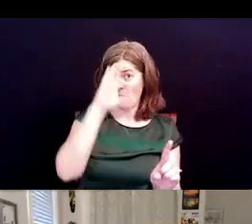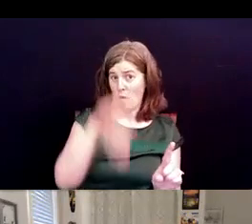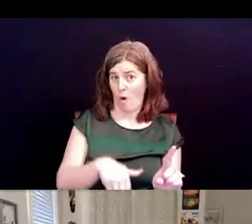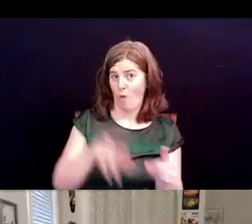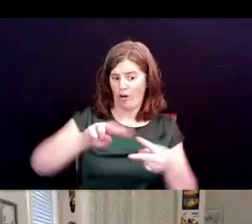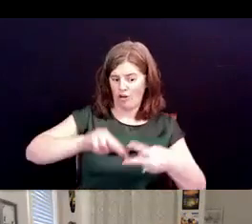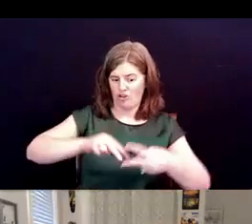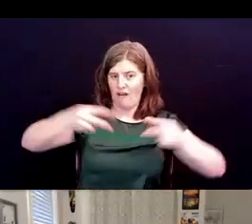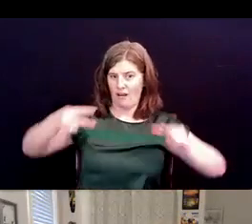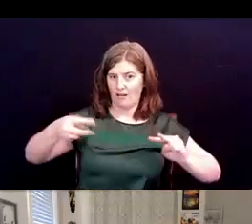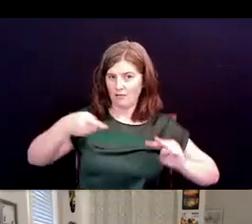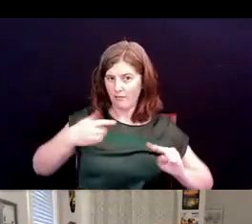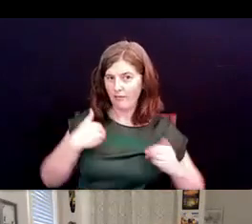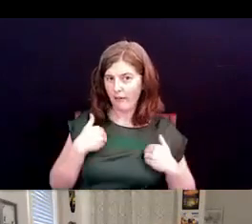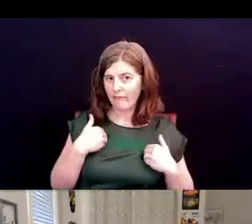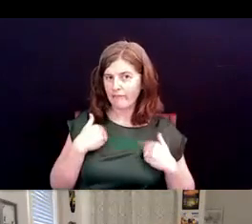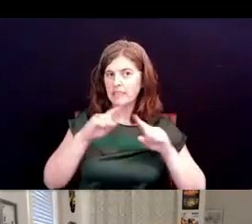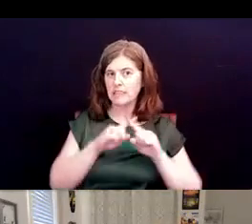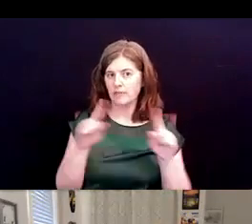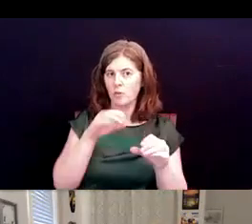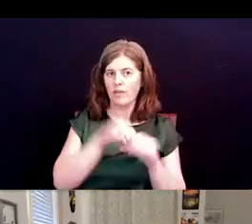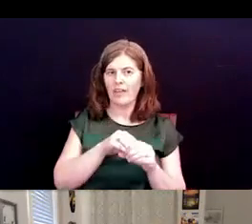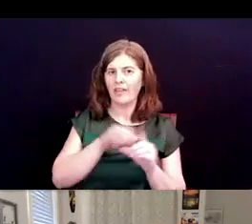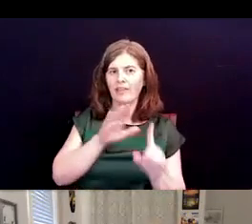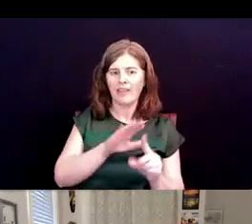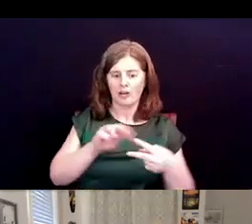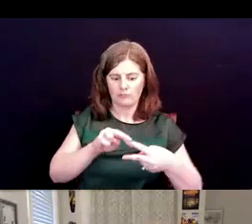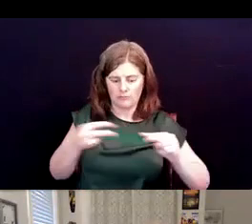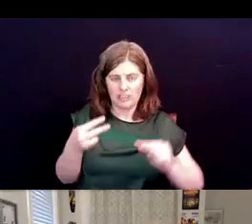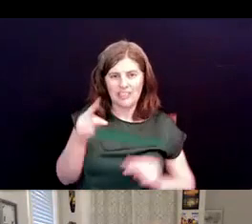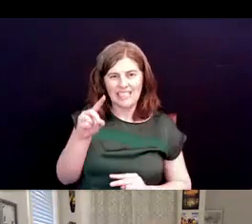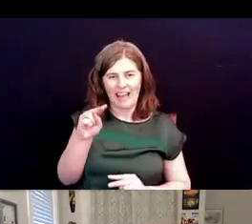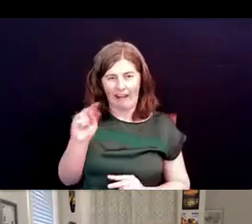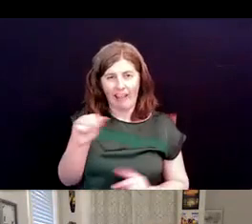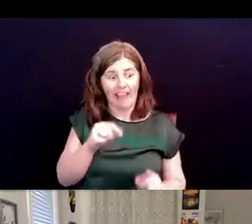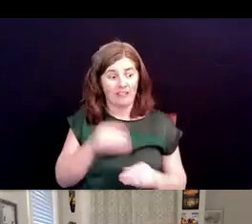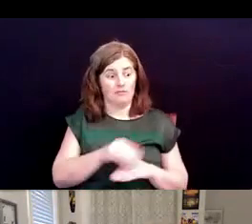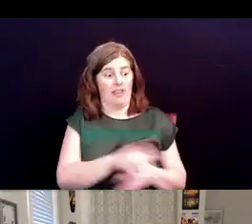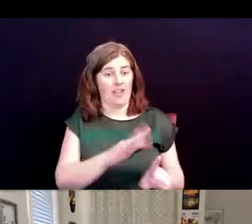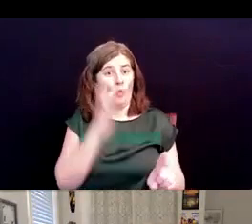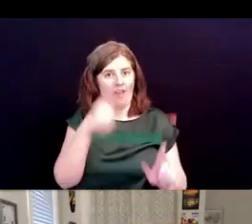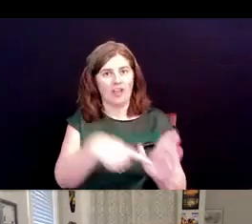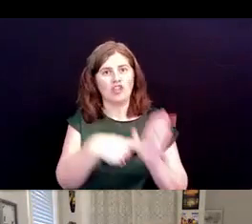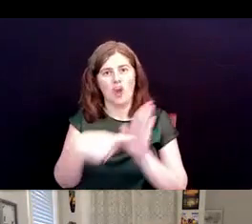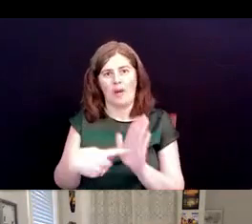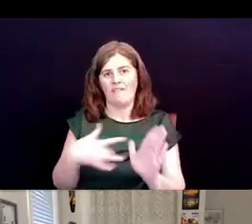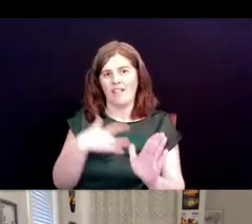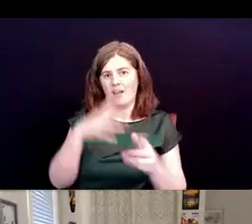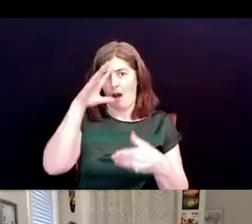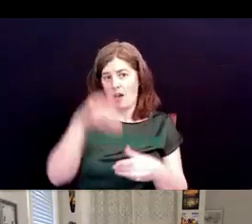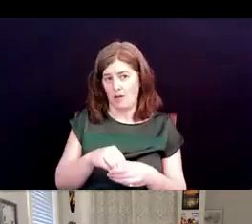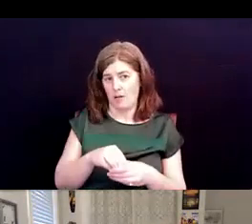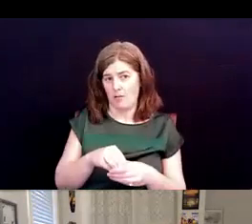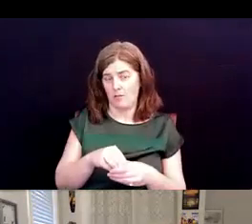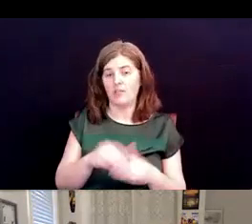genetic difference in their genome or their genetic makeup is why they're showing those symptoms of autism. But what we